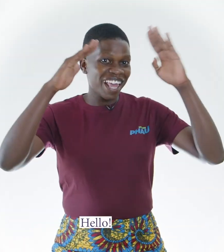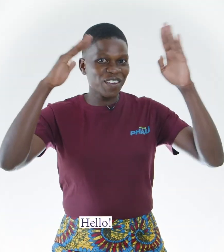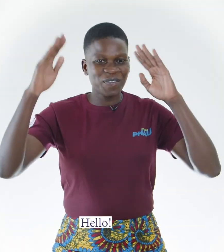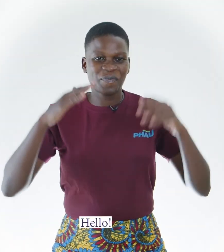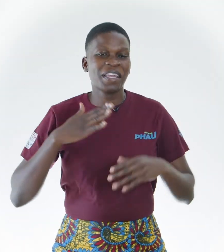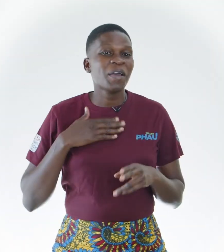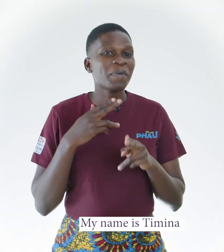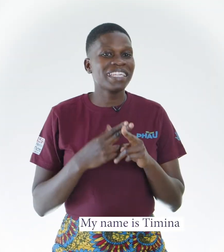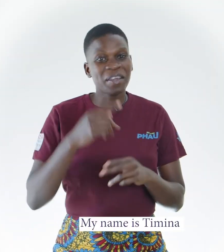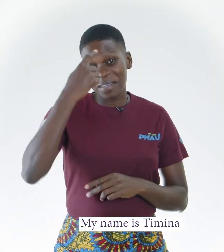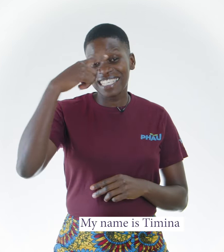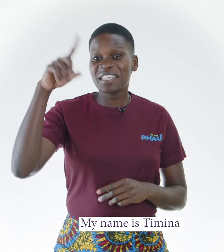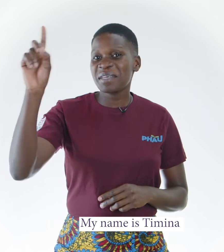Hello, my name is Timina.